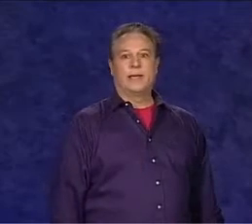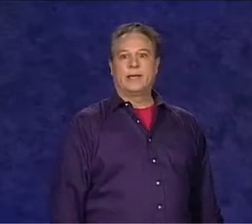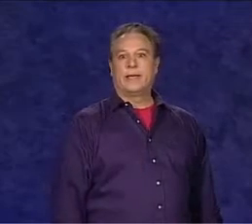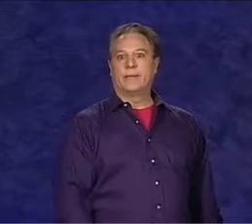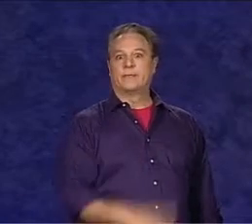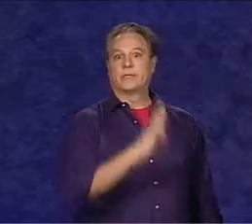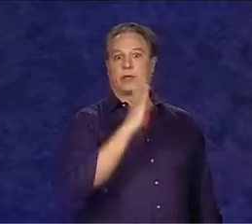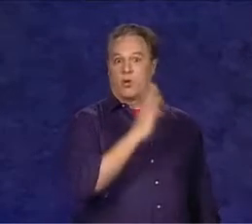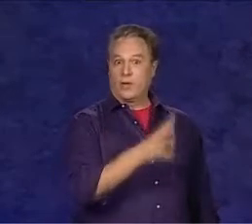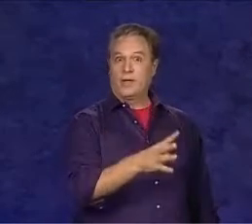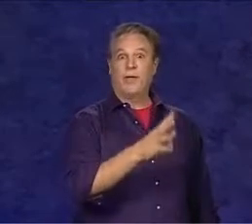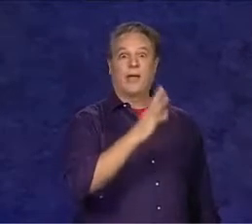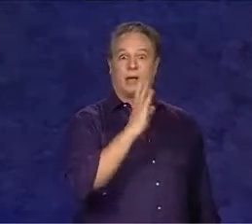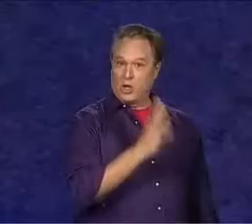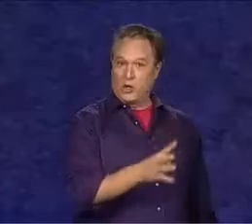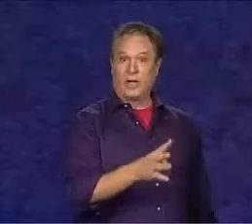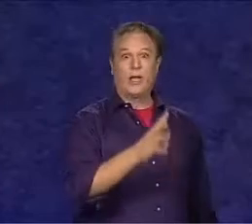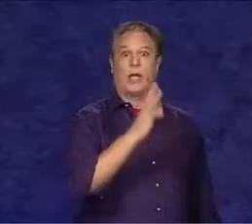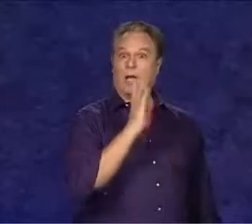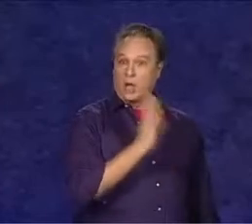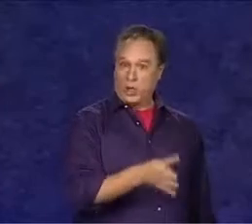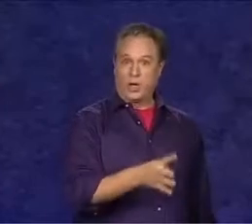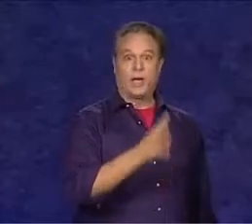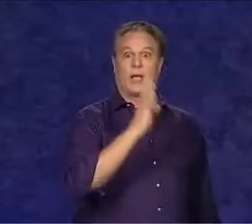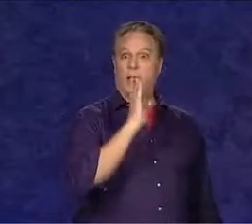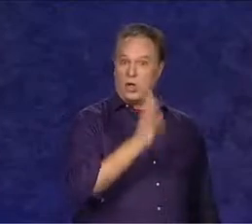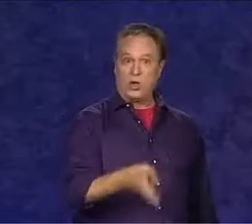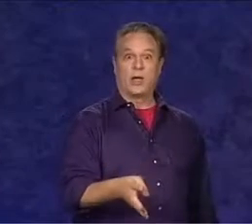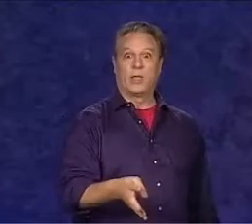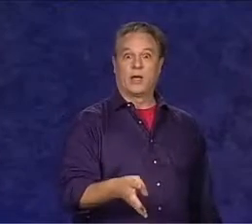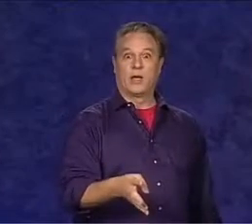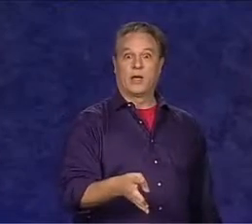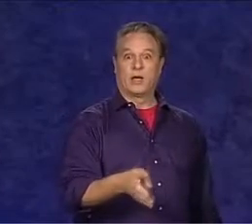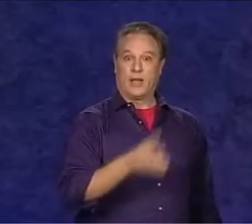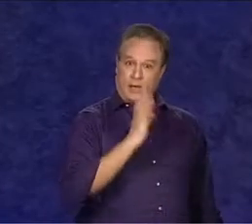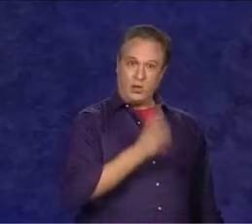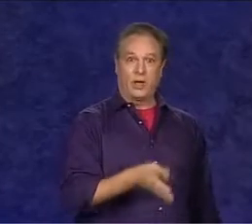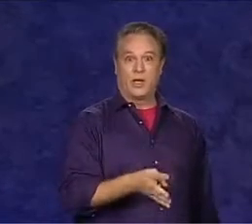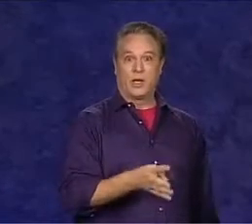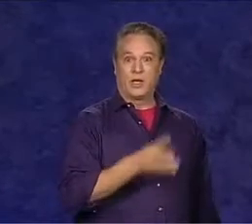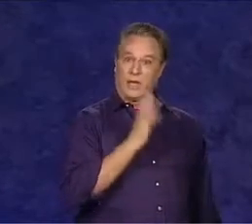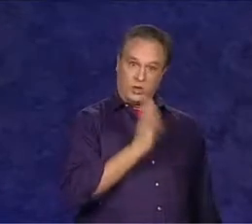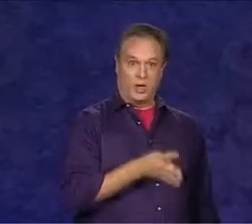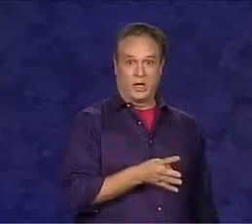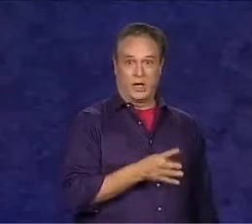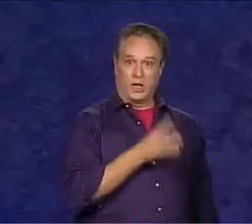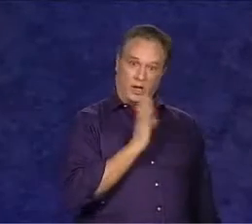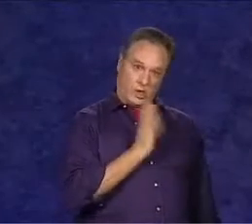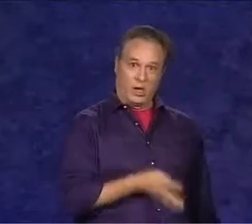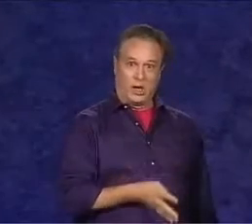He keeps going and going and going and going and going and going and going.